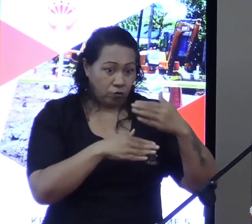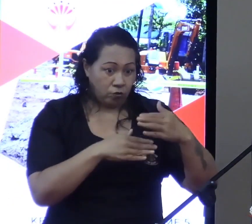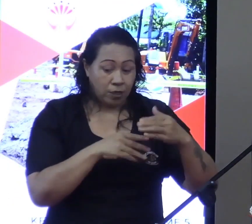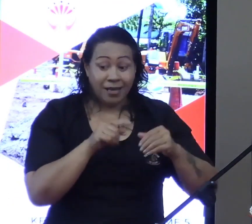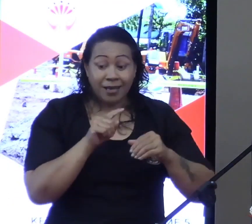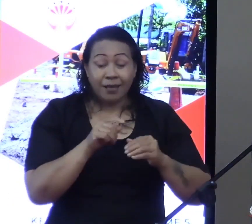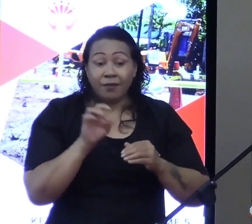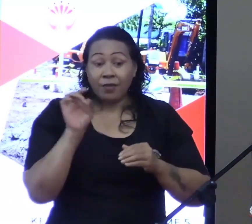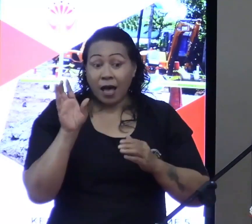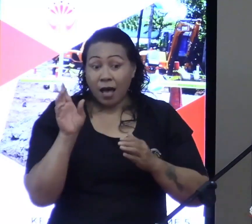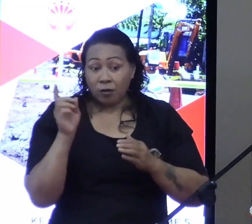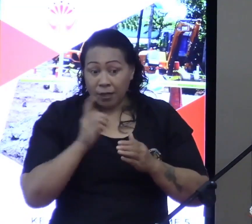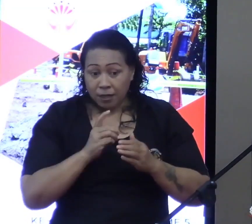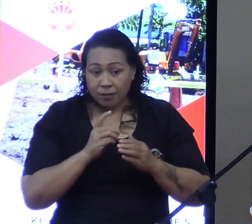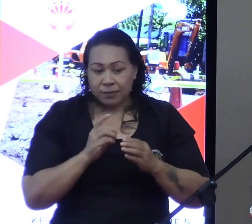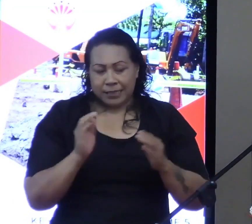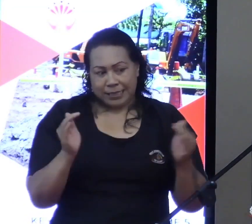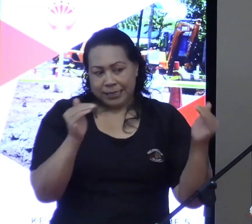equally as important.